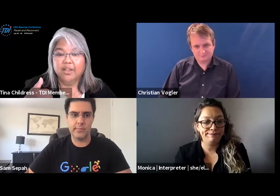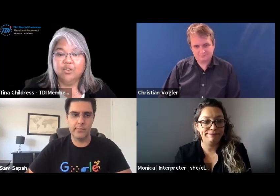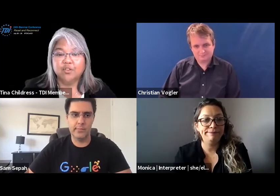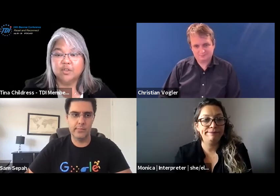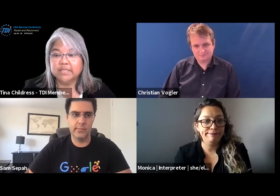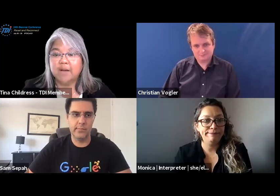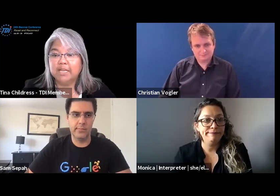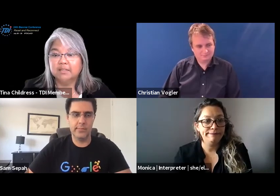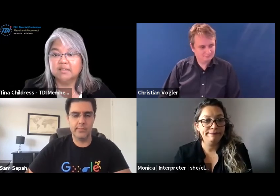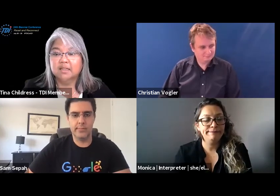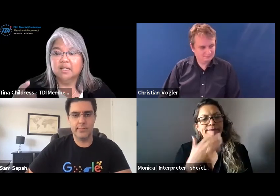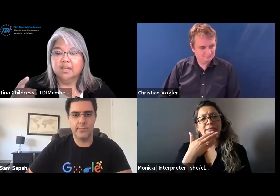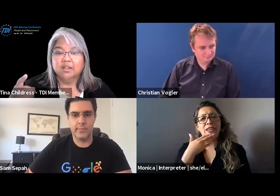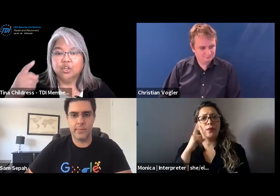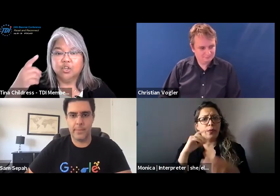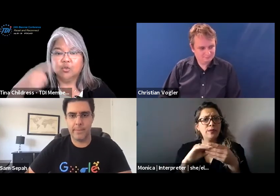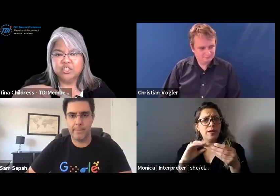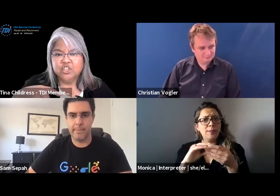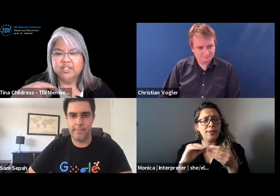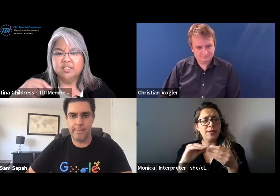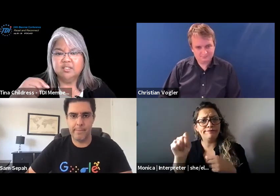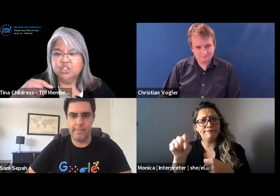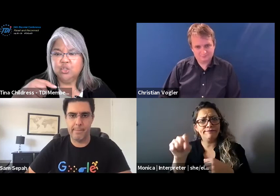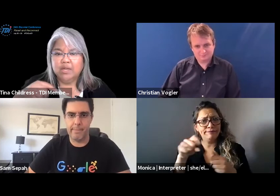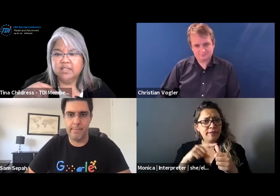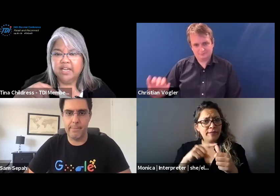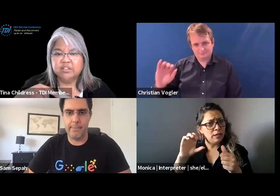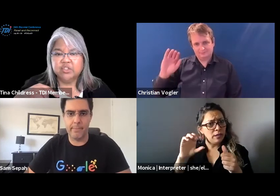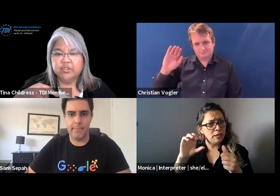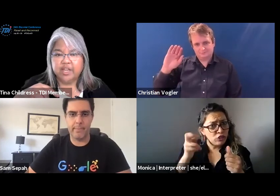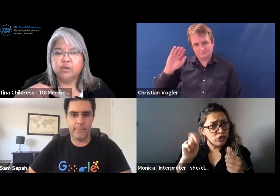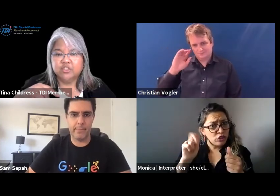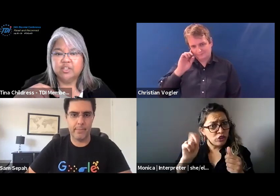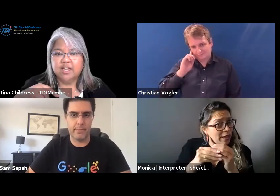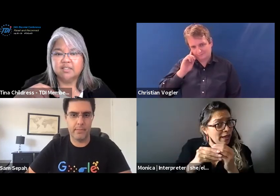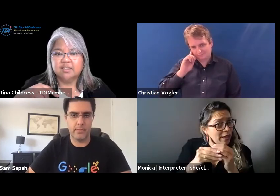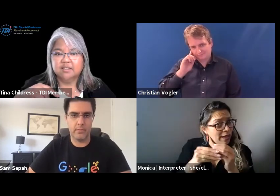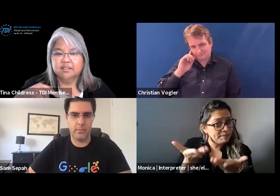Thank you for those comments. Christian, did you want to answer that question next?